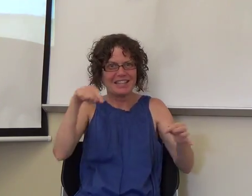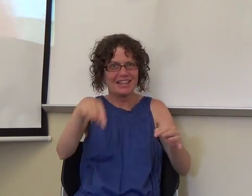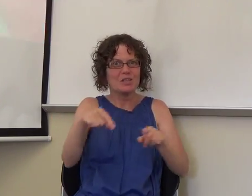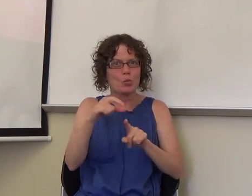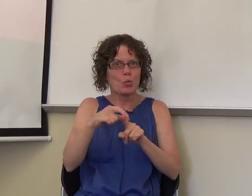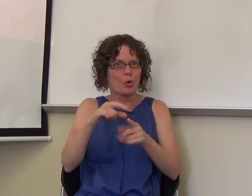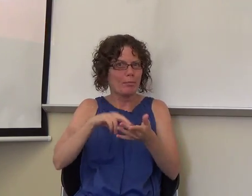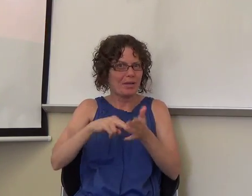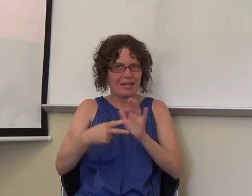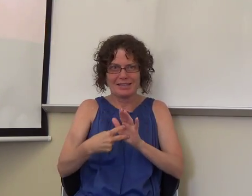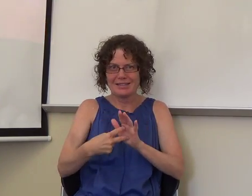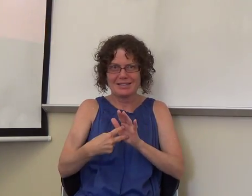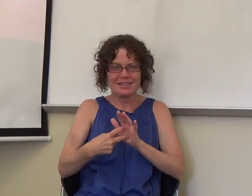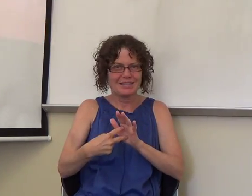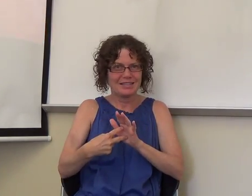means